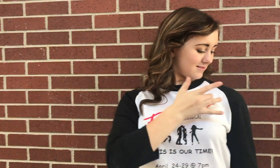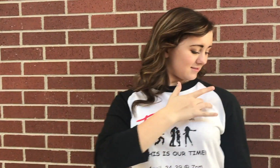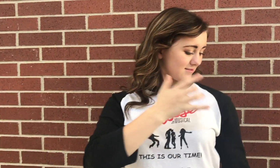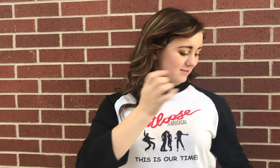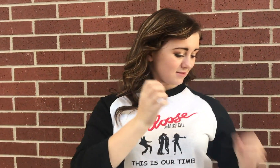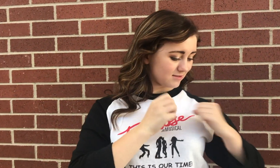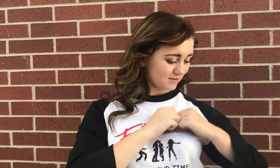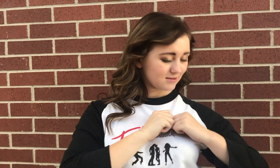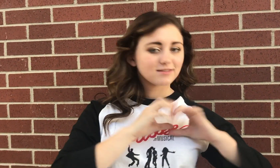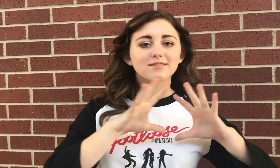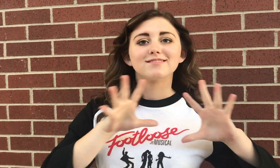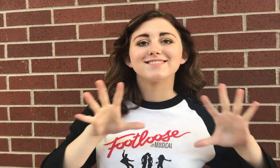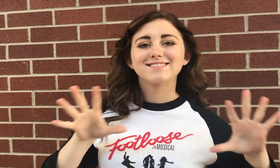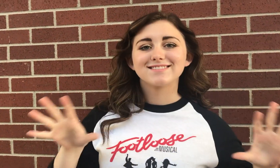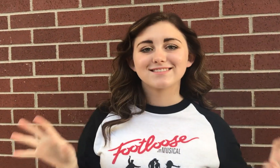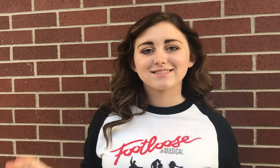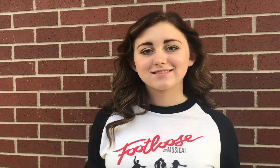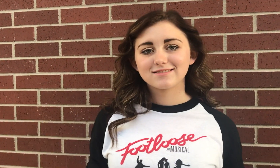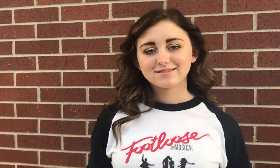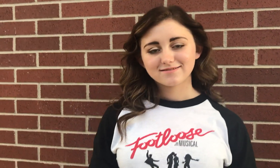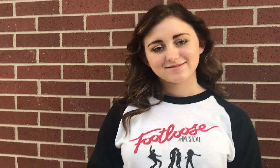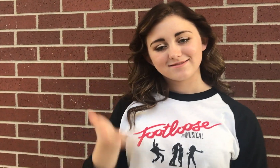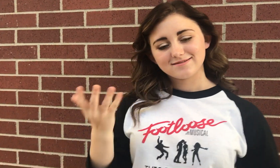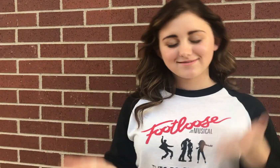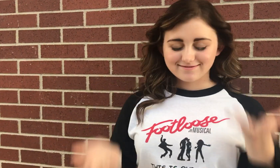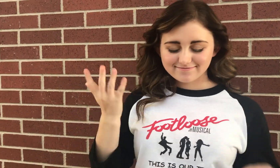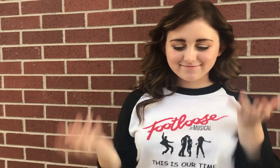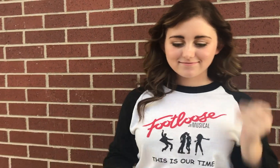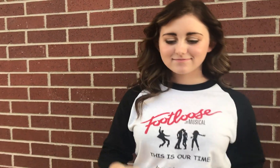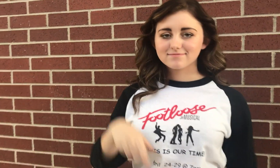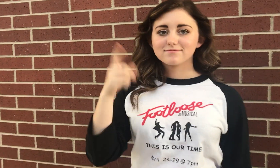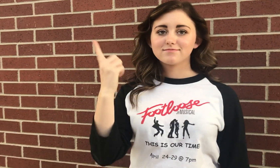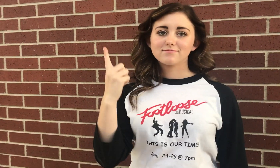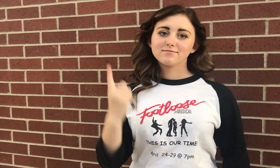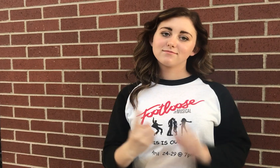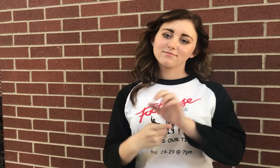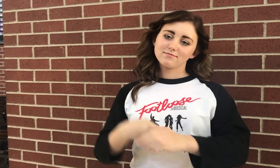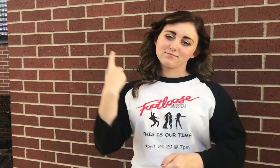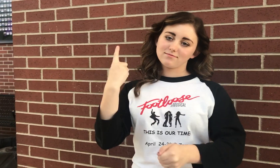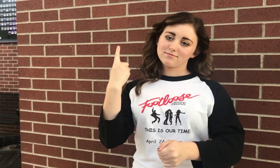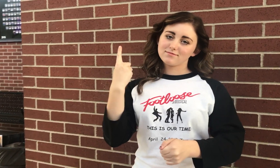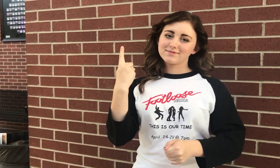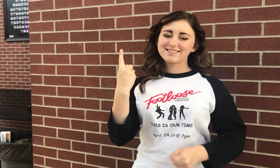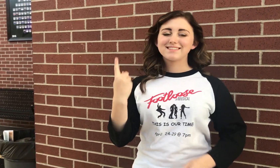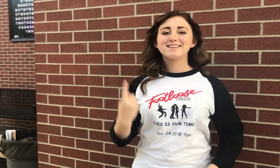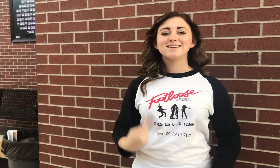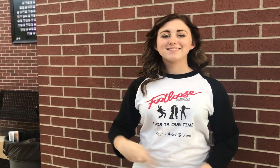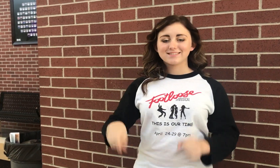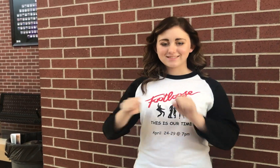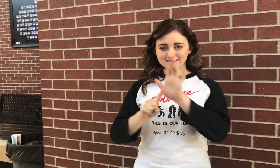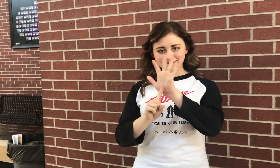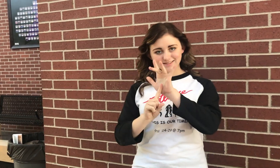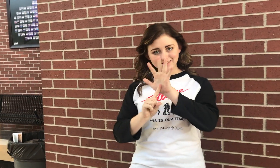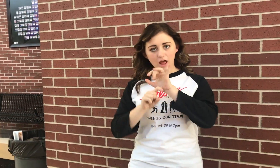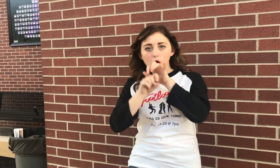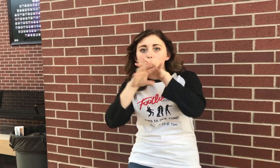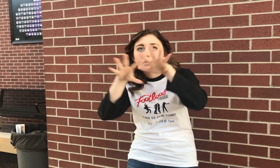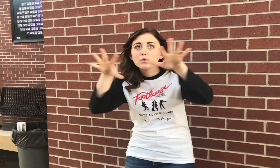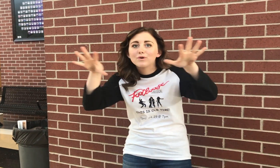I might only have one match But I can make an